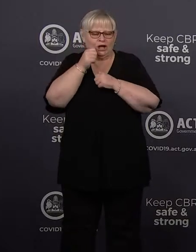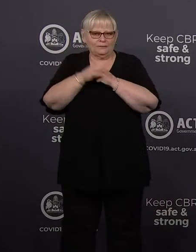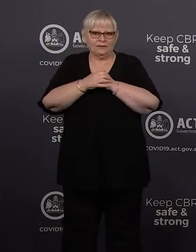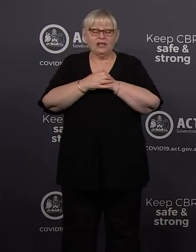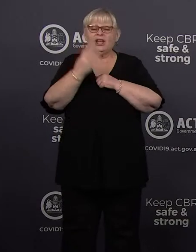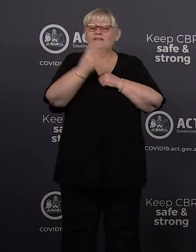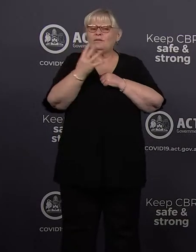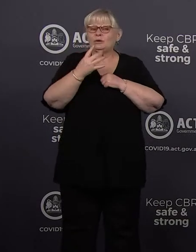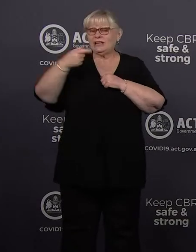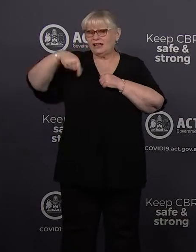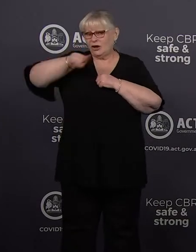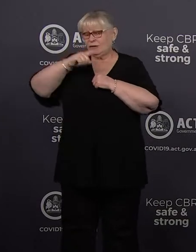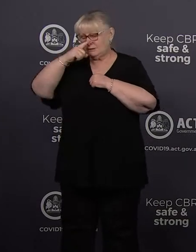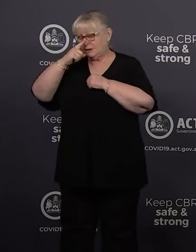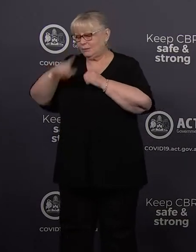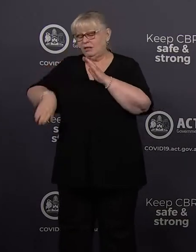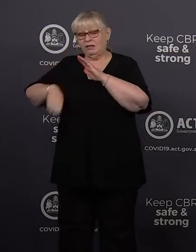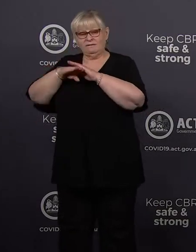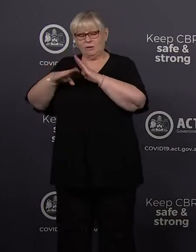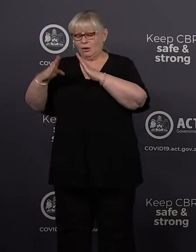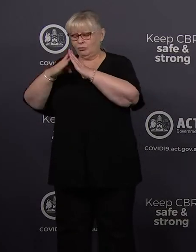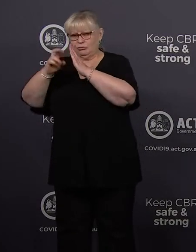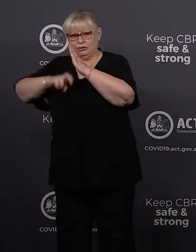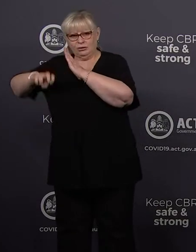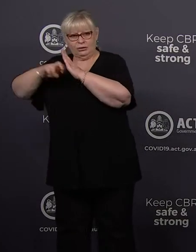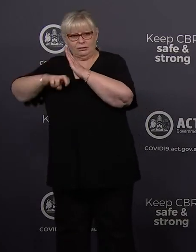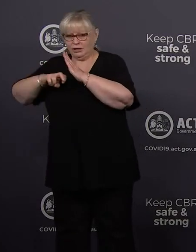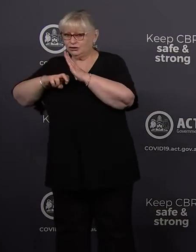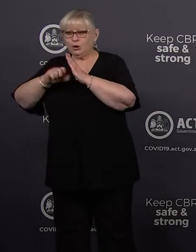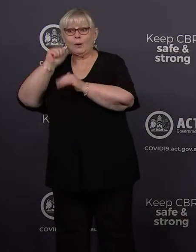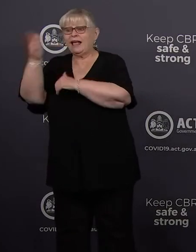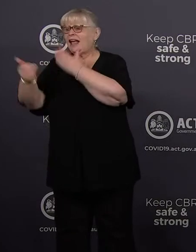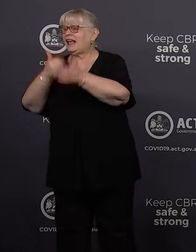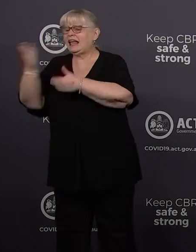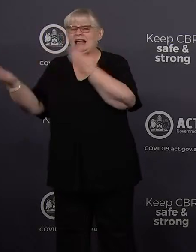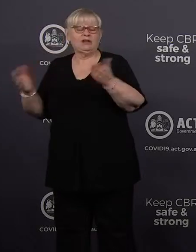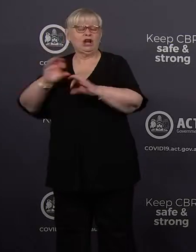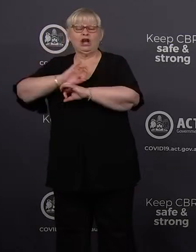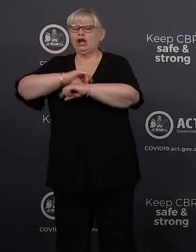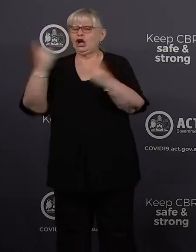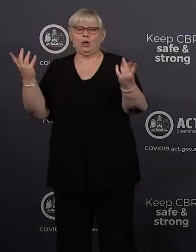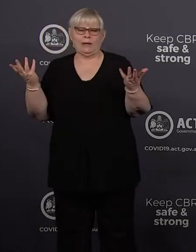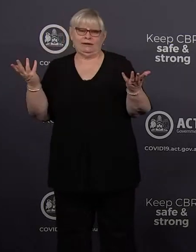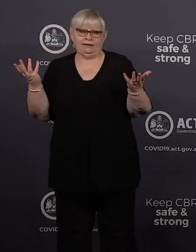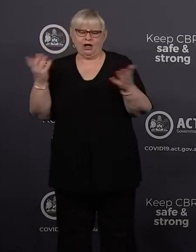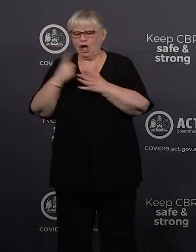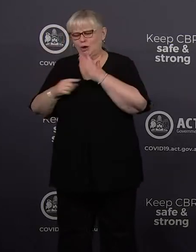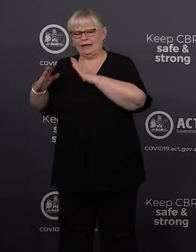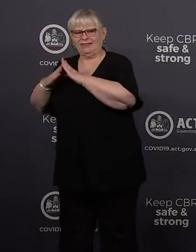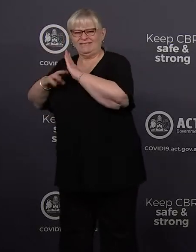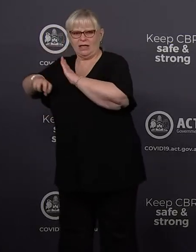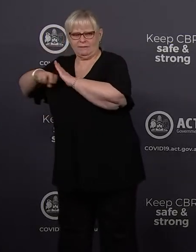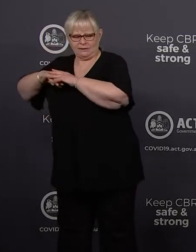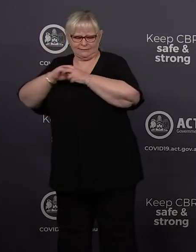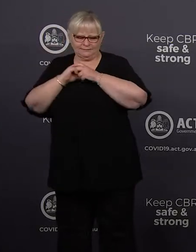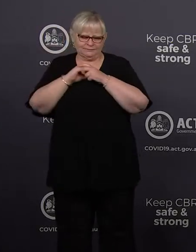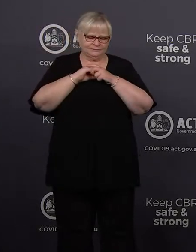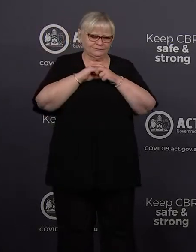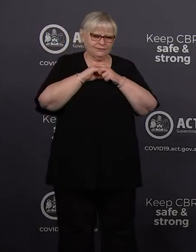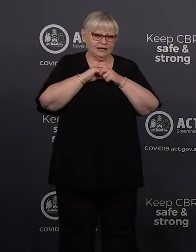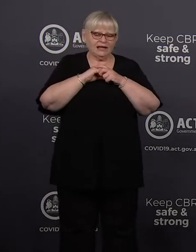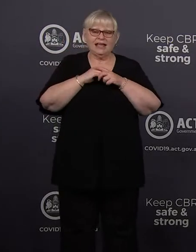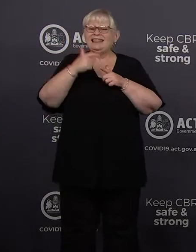in quarantine during their whole infectious period and therefore posing no risk to the community. Of the